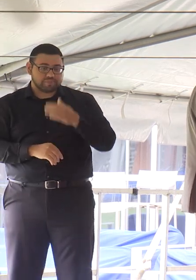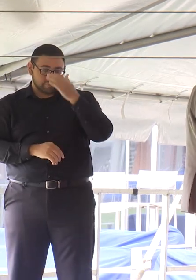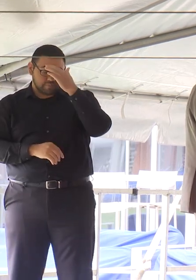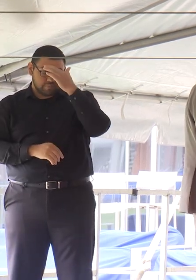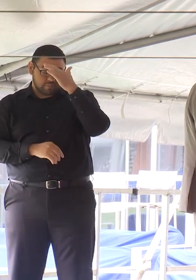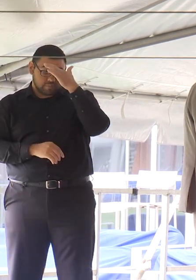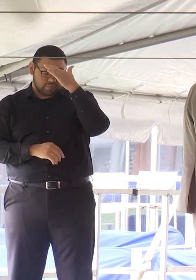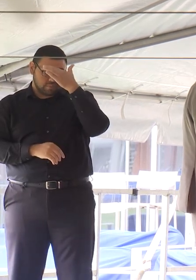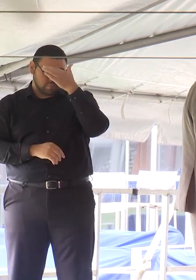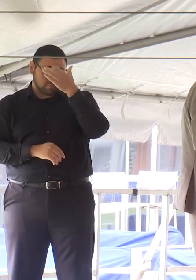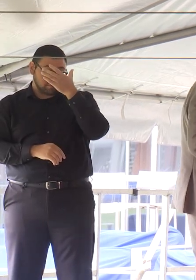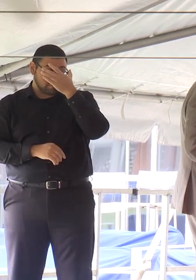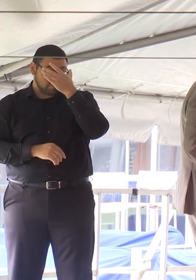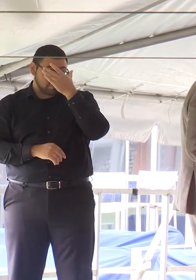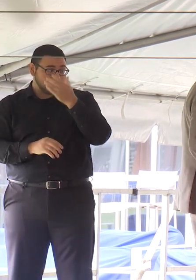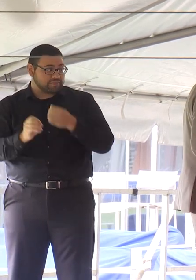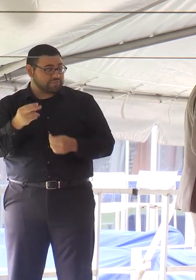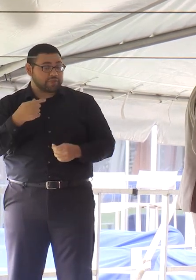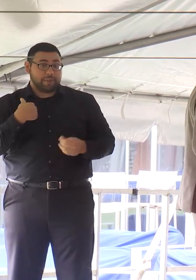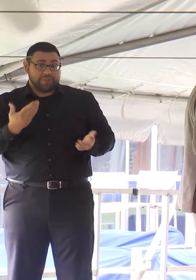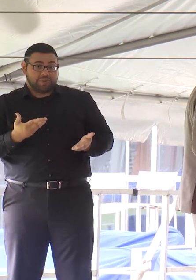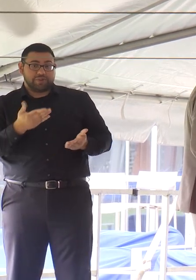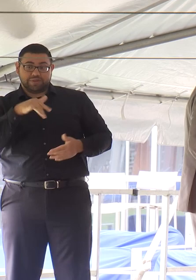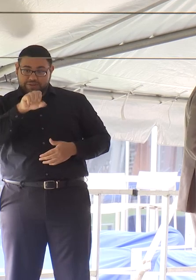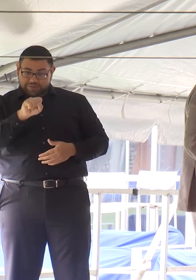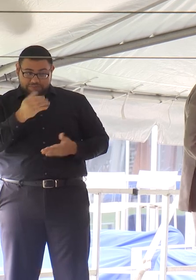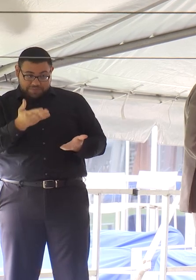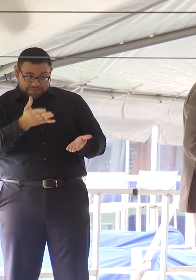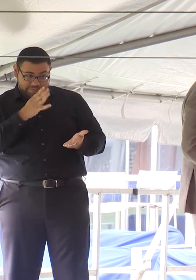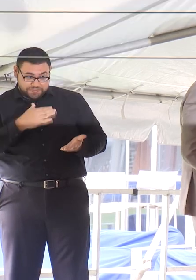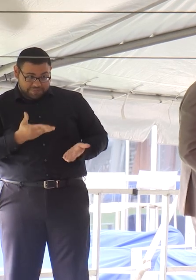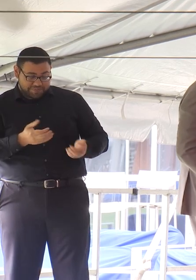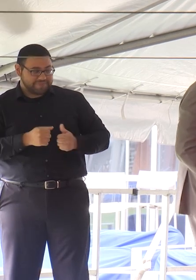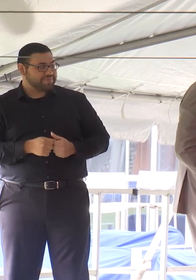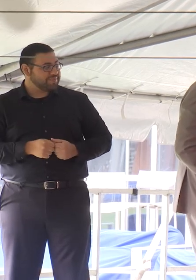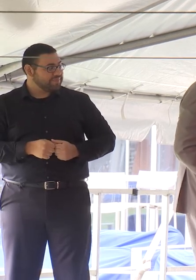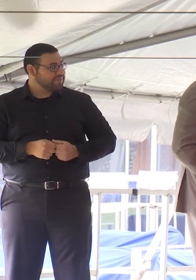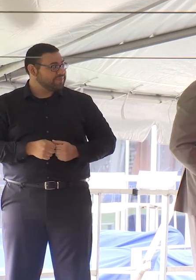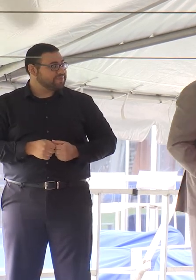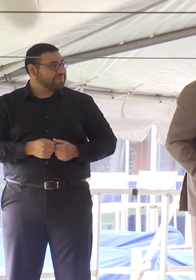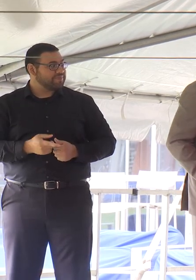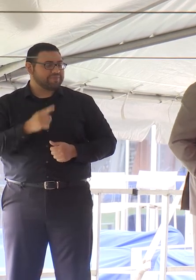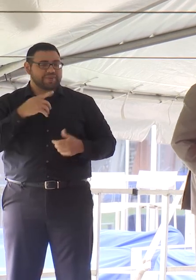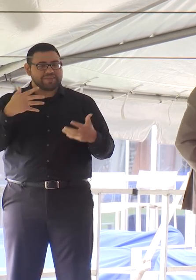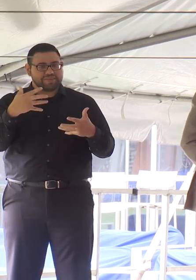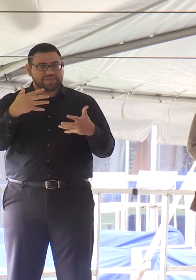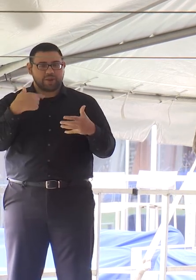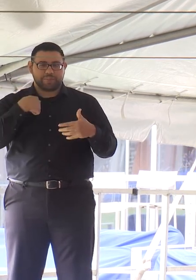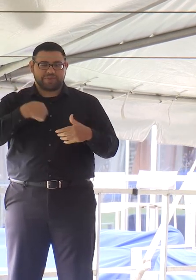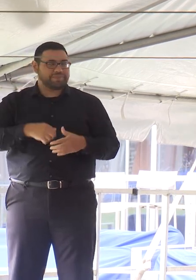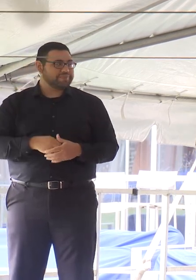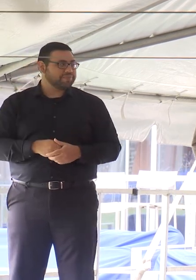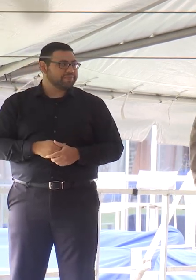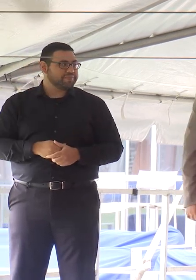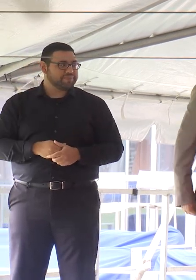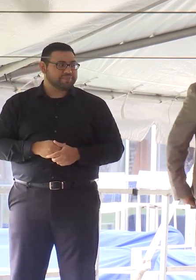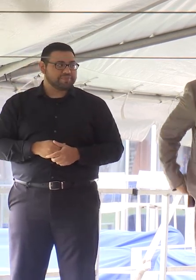Oh. I'm here. Yes, ma'am. Yes, ma'am. He's scared of me. No, he's